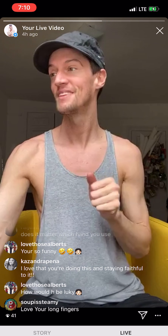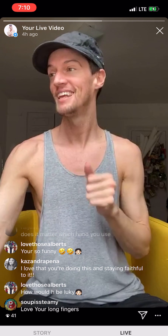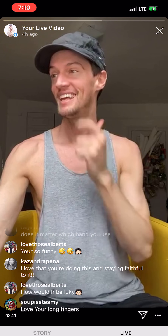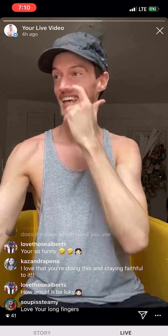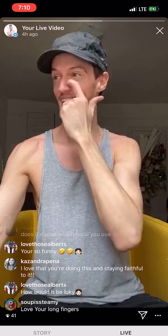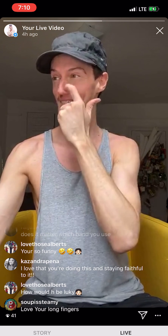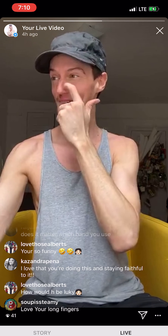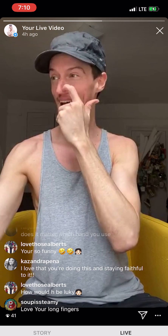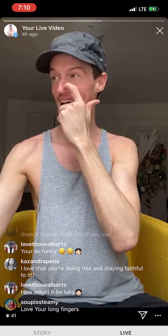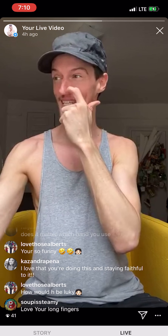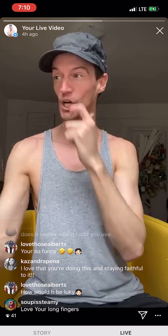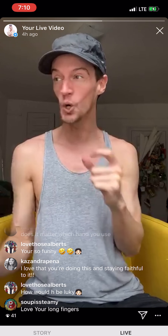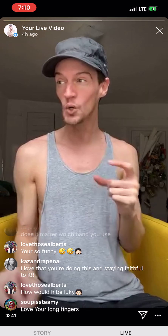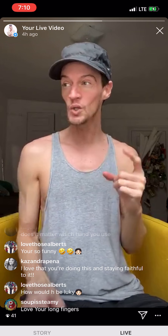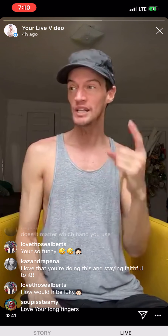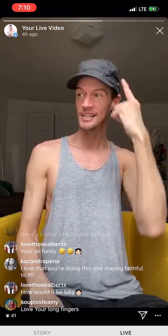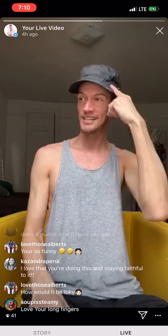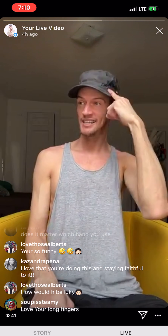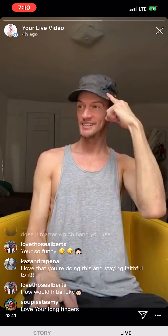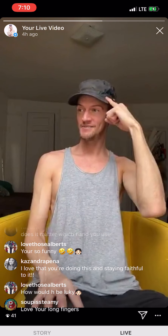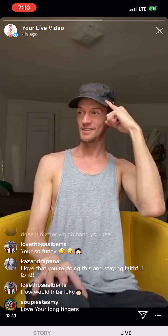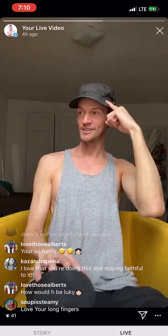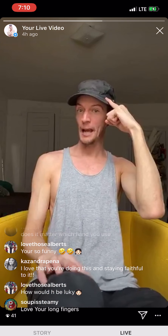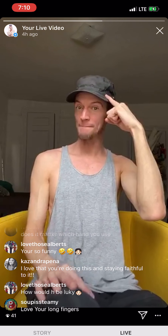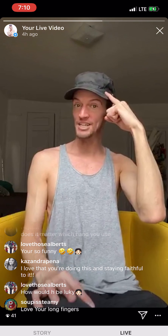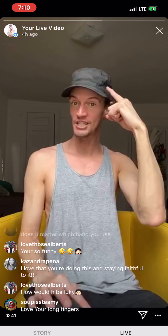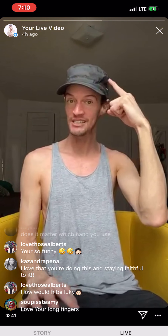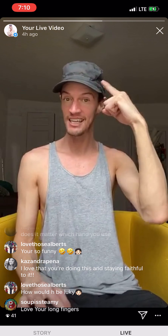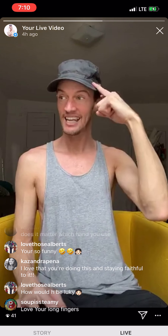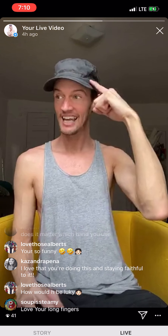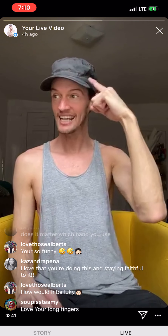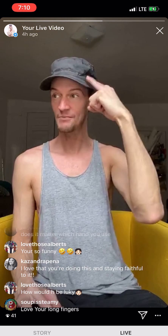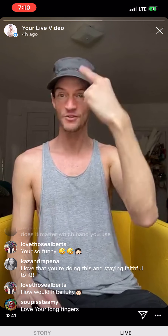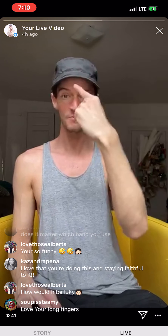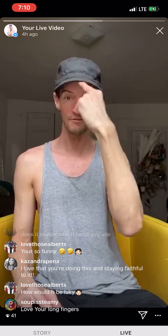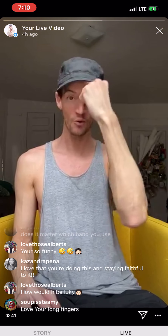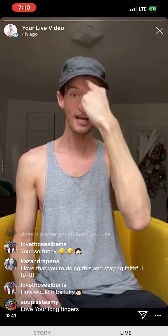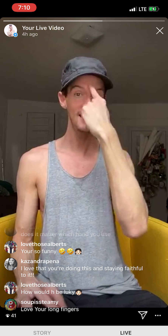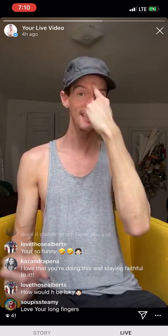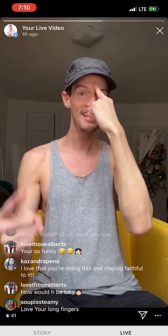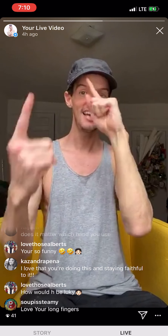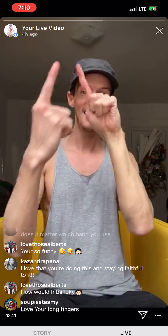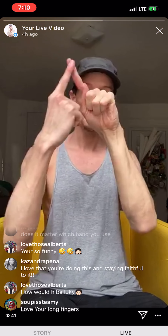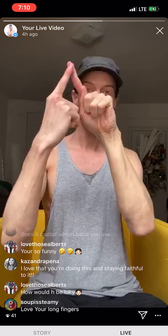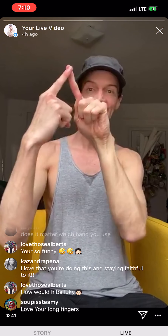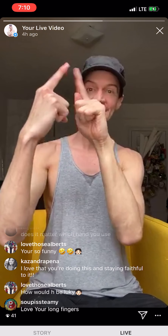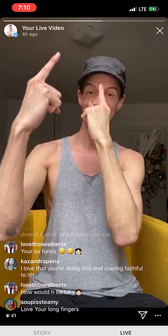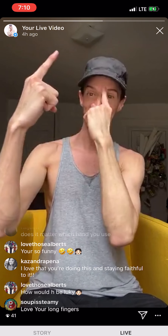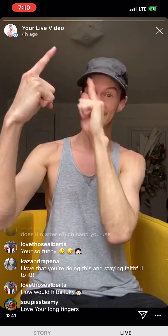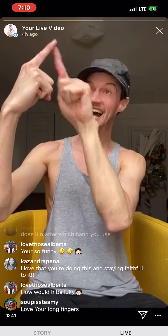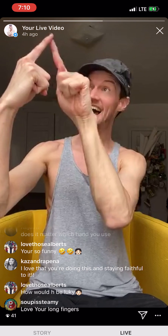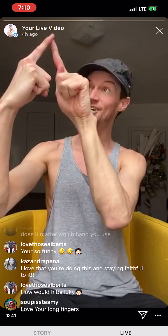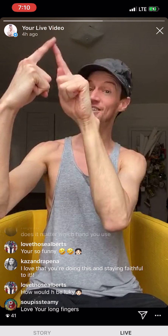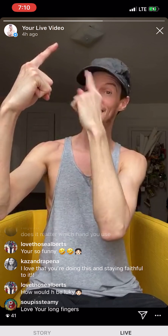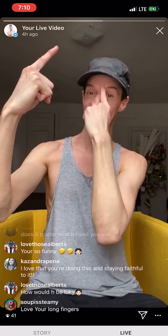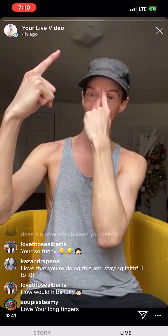If someone has a goal or ambition, it comes from the forehead and it touches higher than itself. So